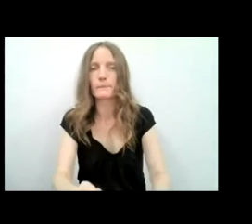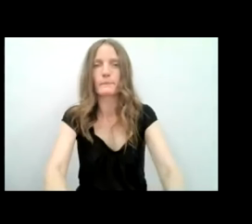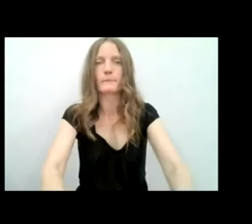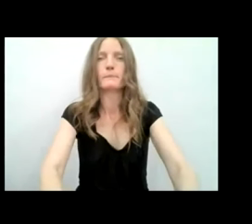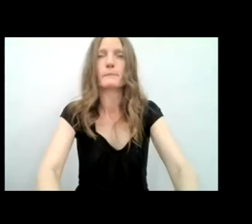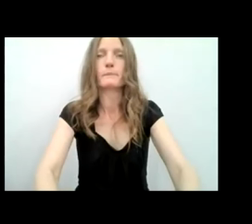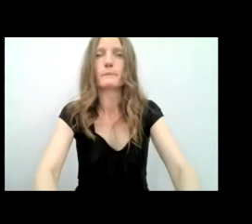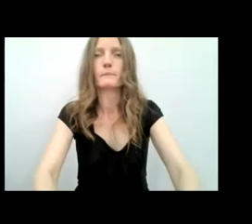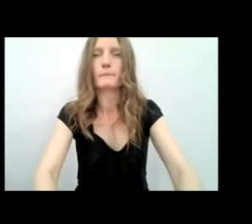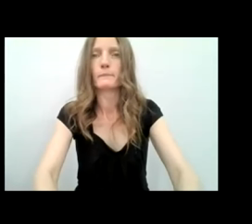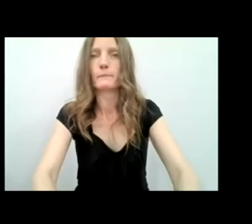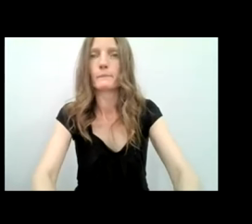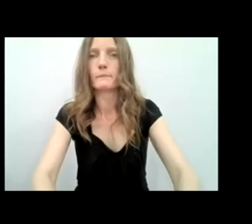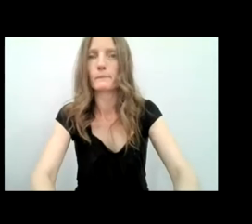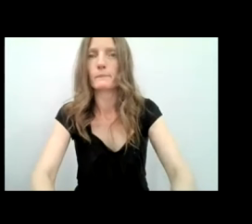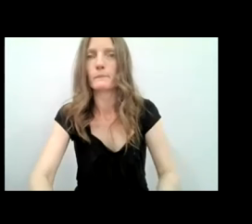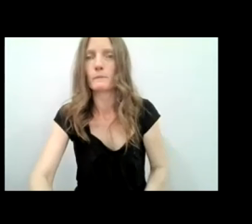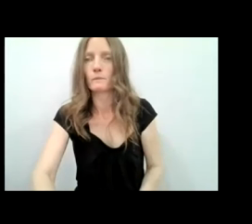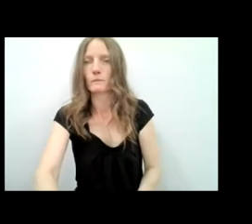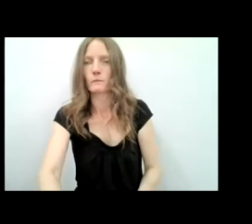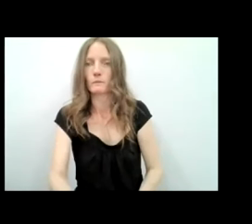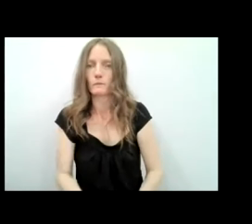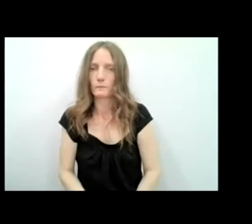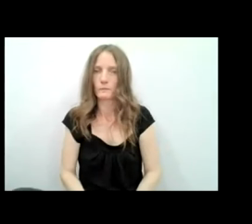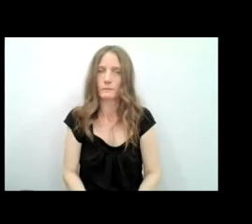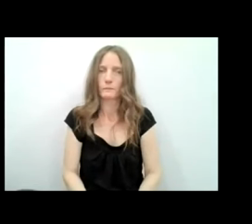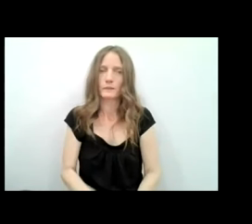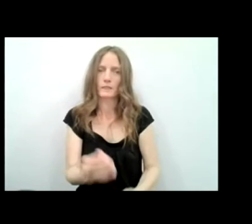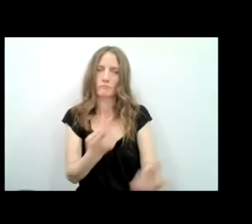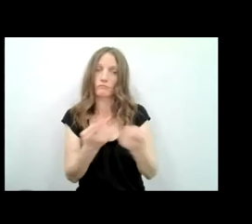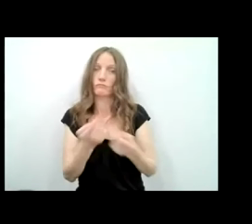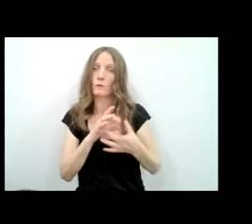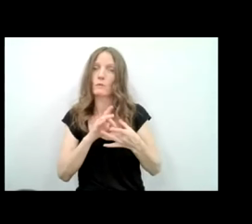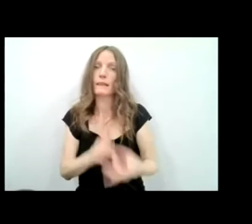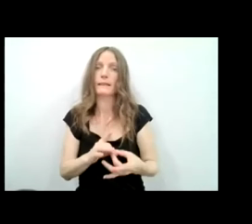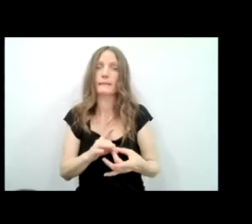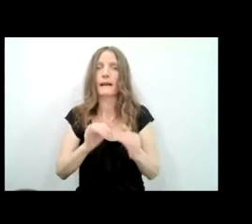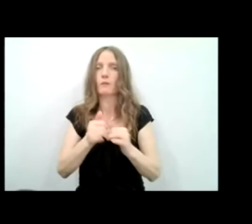Yeah, there's a couple of questions in the chat about getting in.